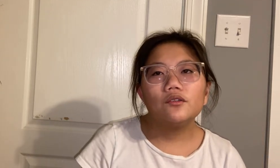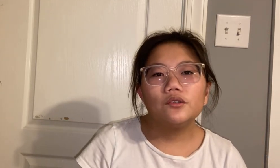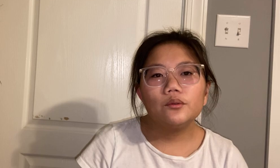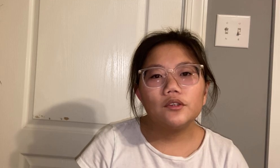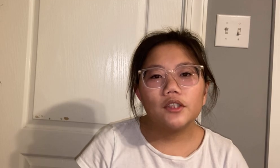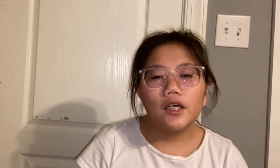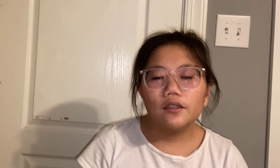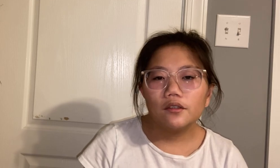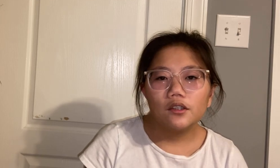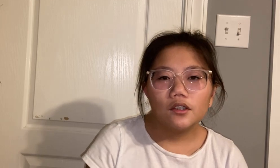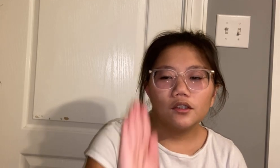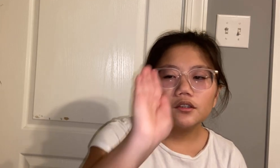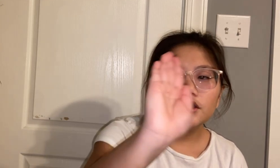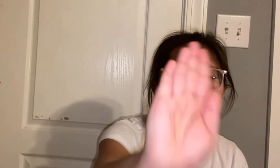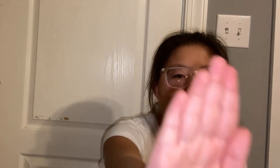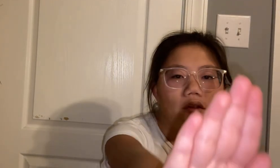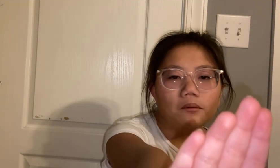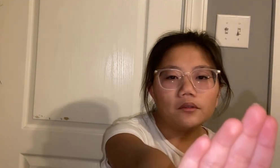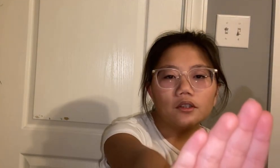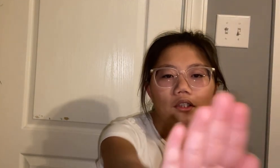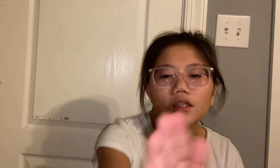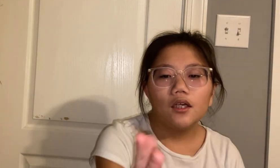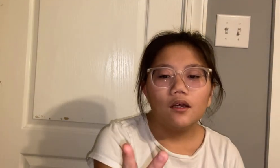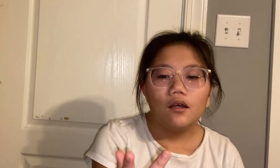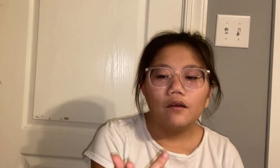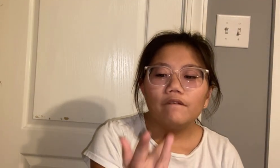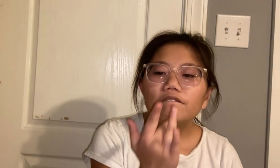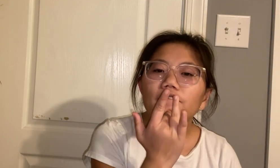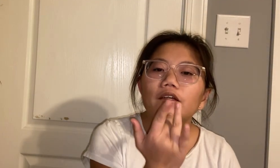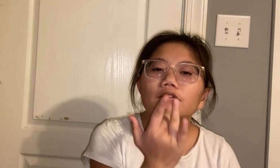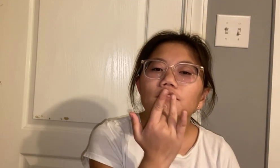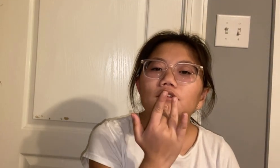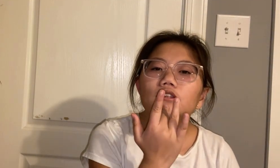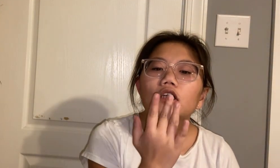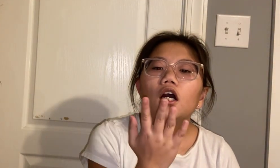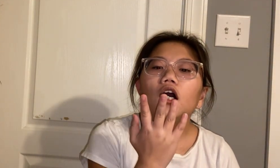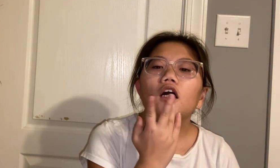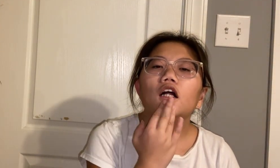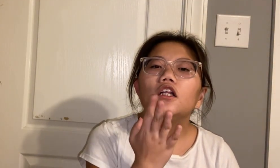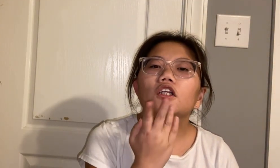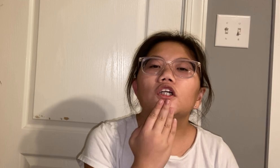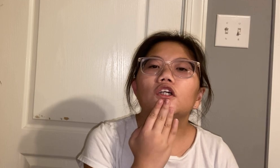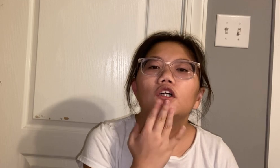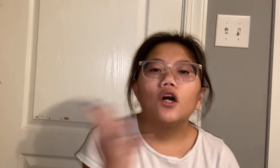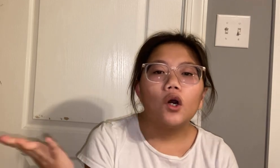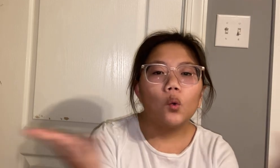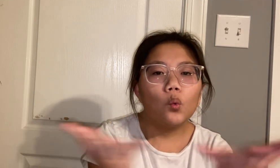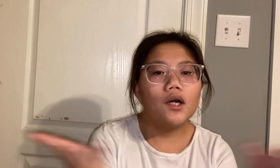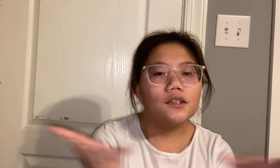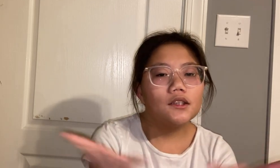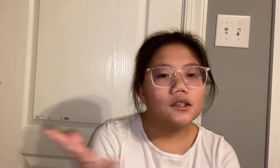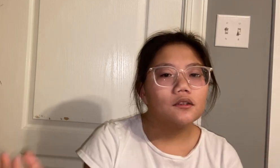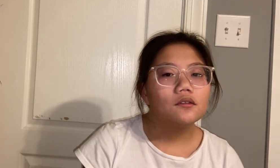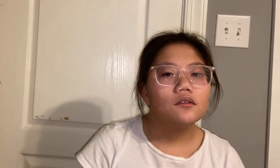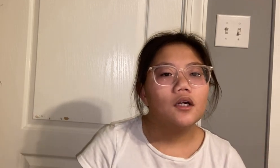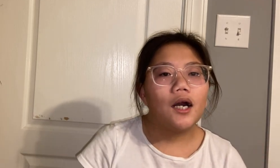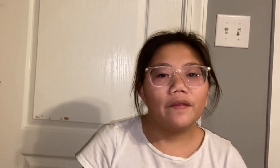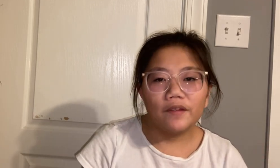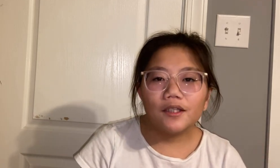is you would say your favorite color what i think that